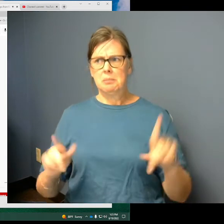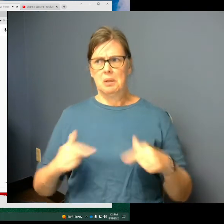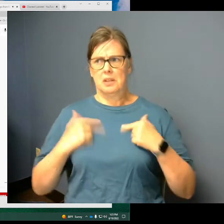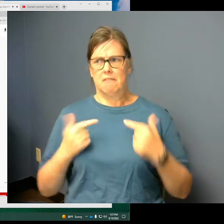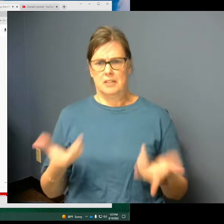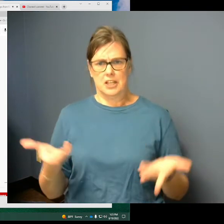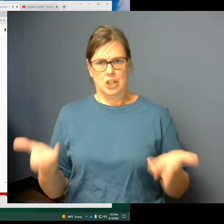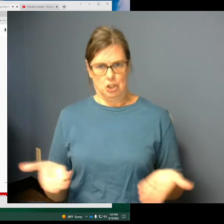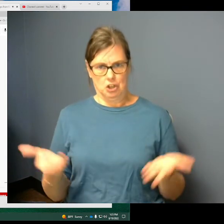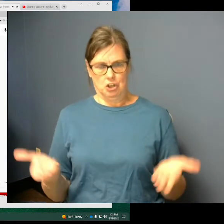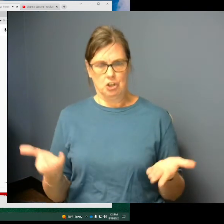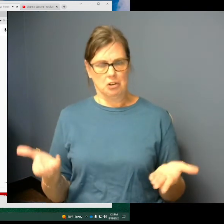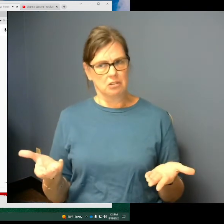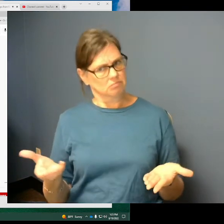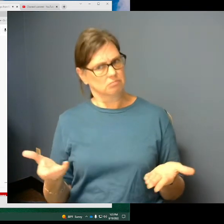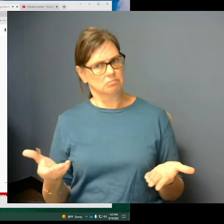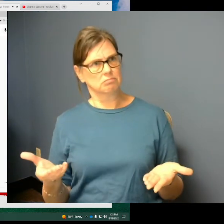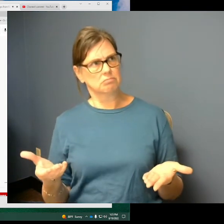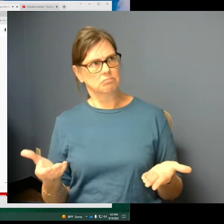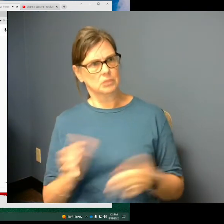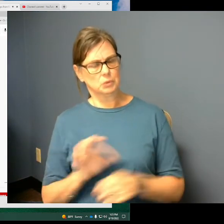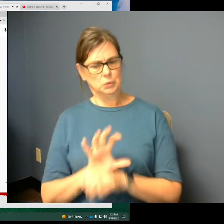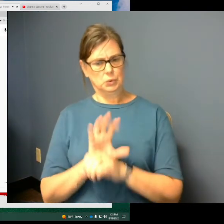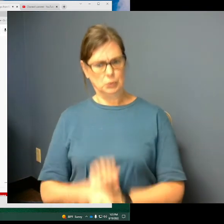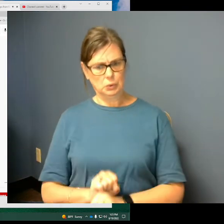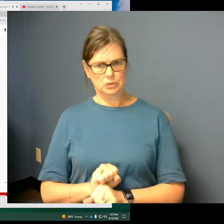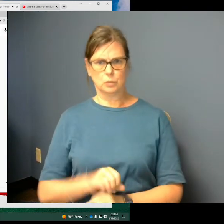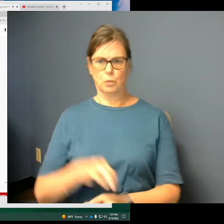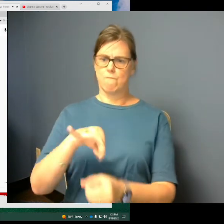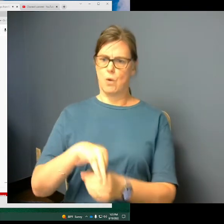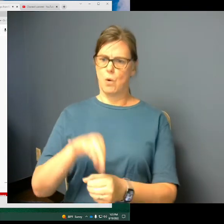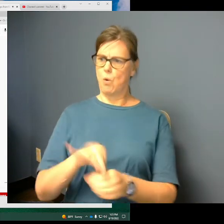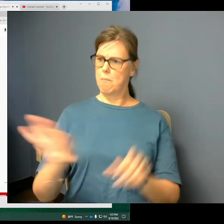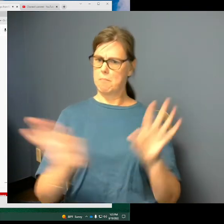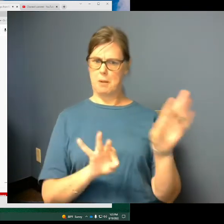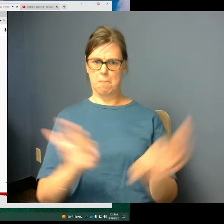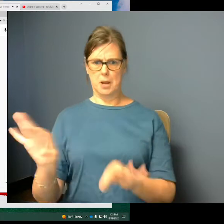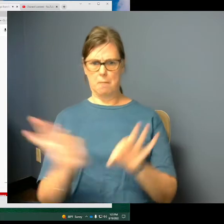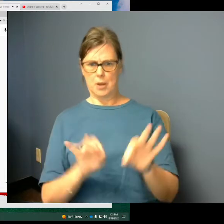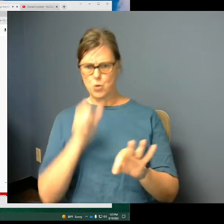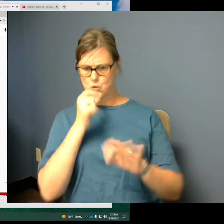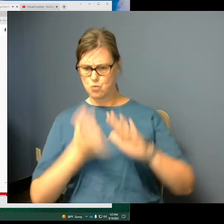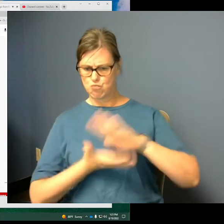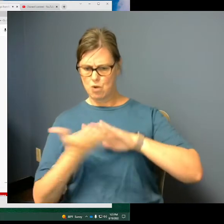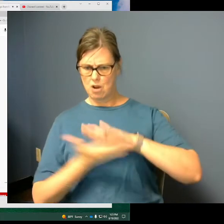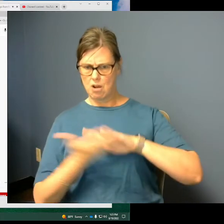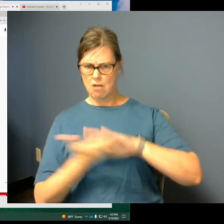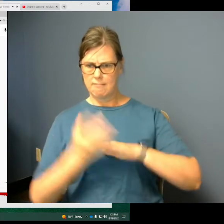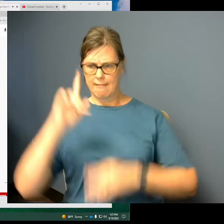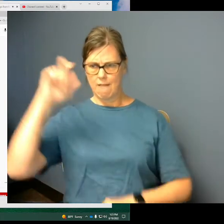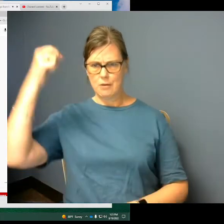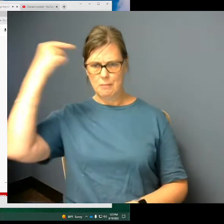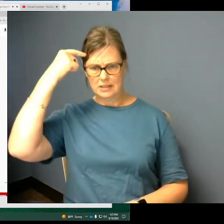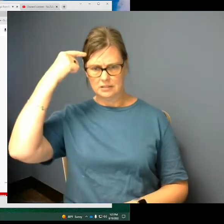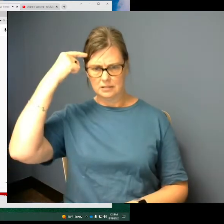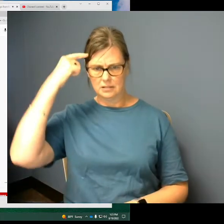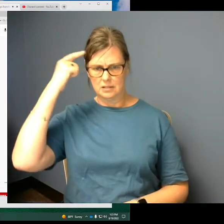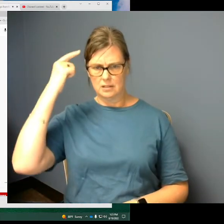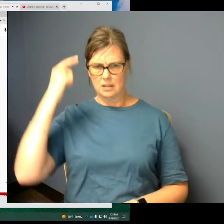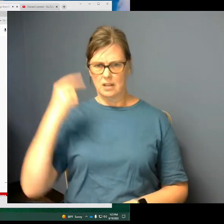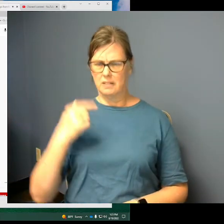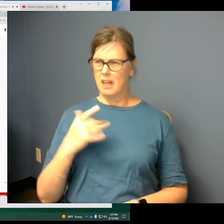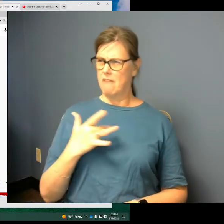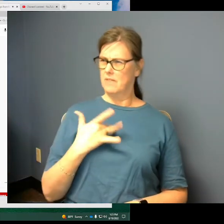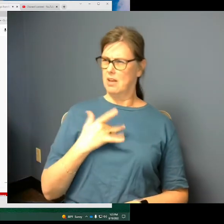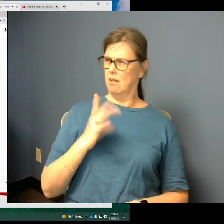this idea that we feel like here in the colonies we get to kind of decide. And that's